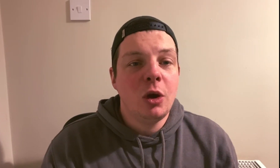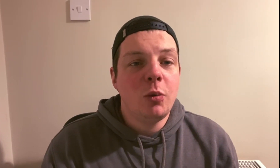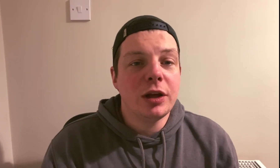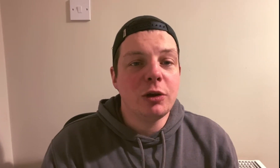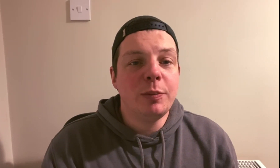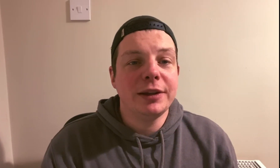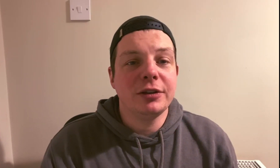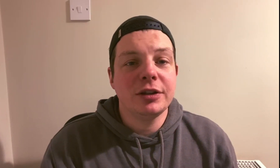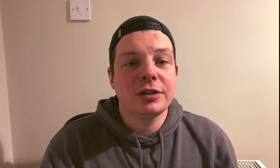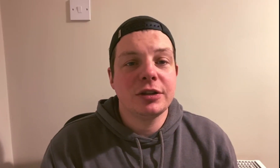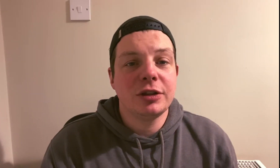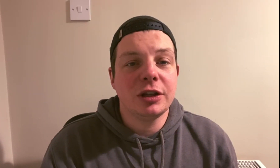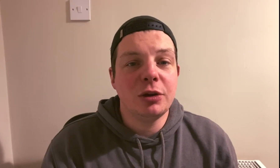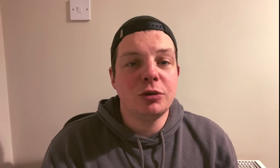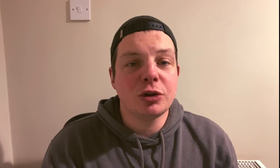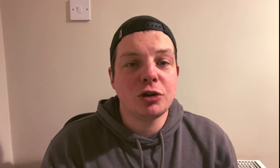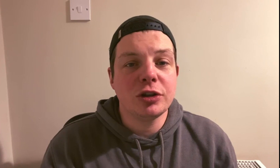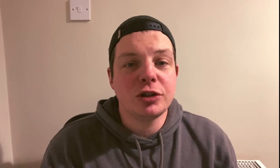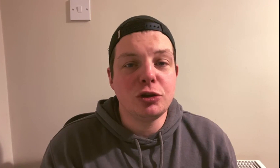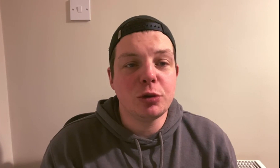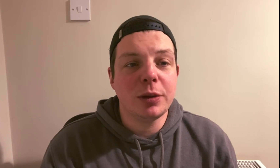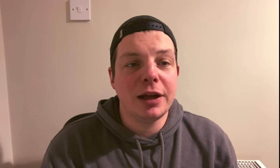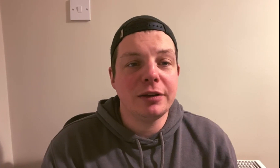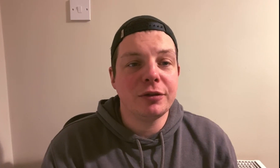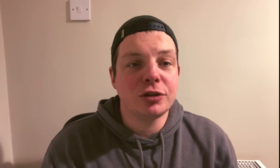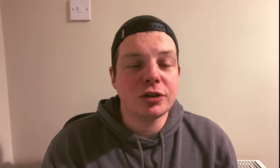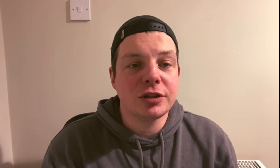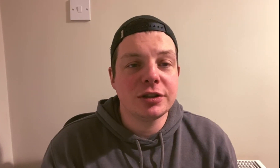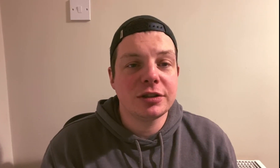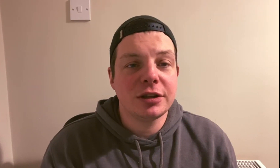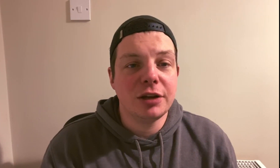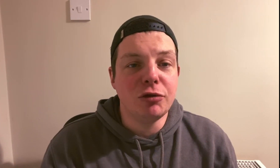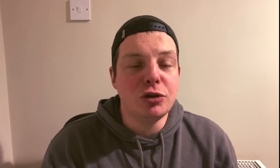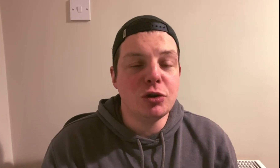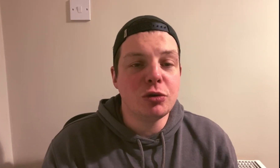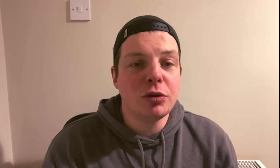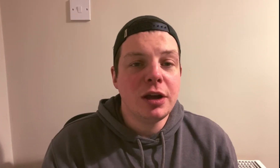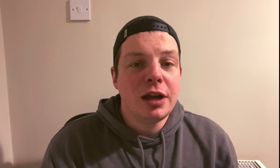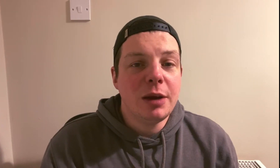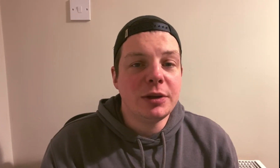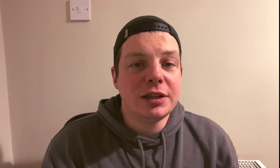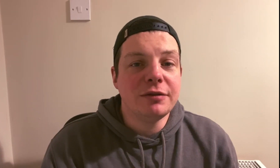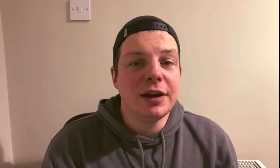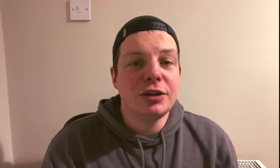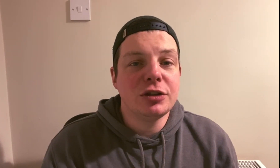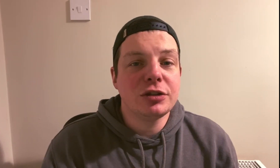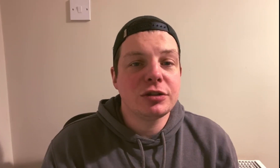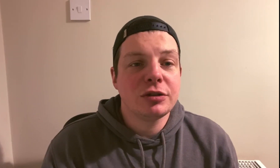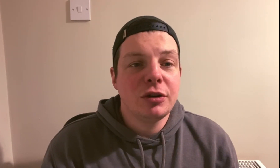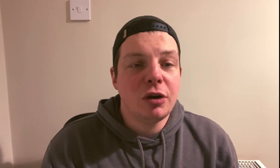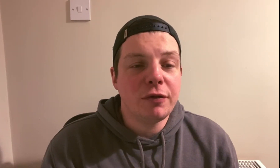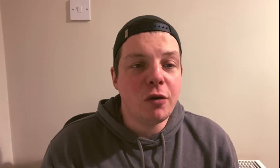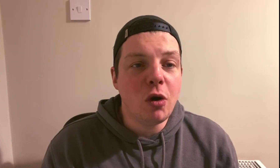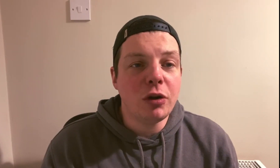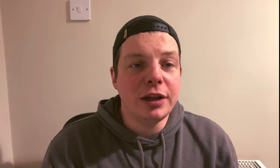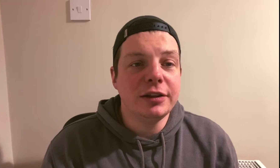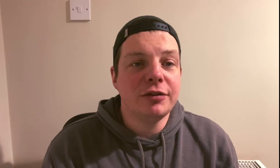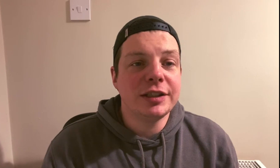We allow bitterness to cloud our trust in your plan for justice and renewal, and we seek vengeance or fall into